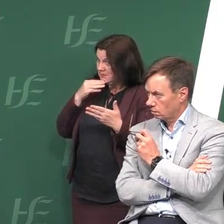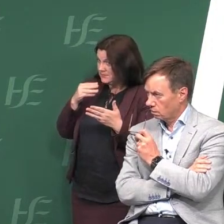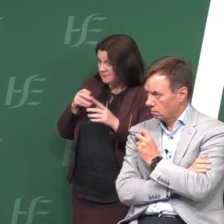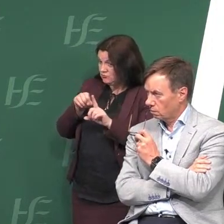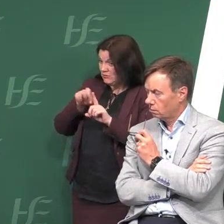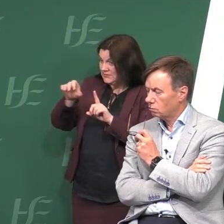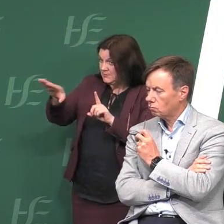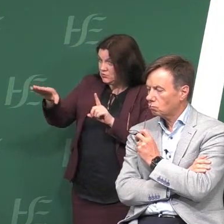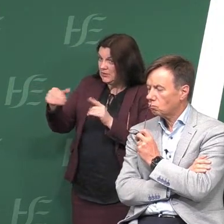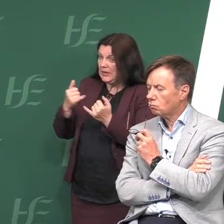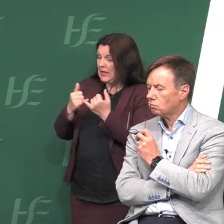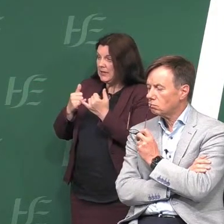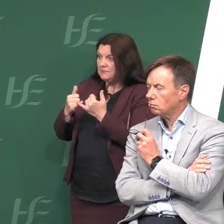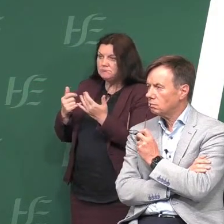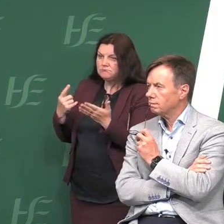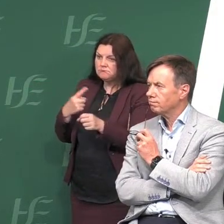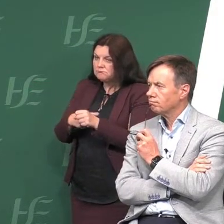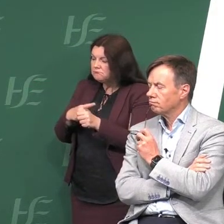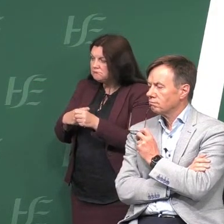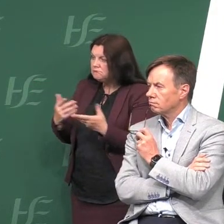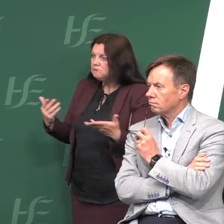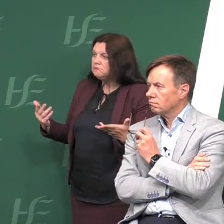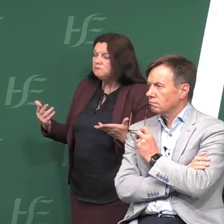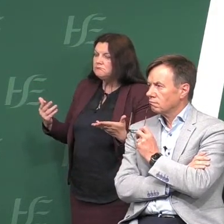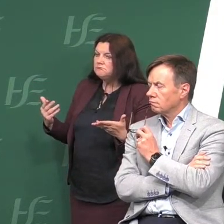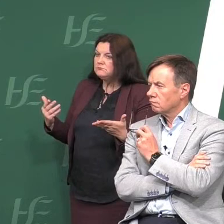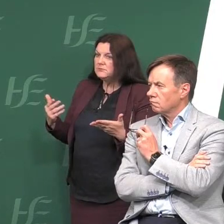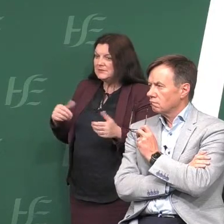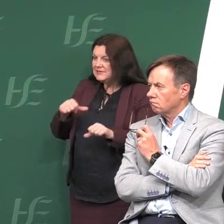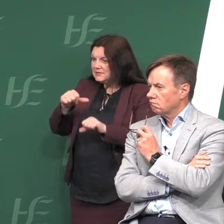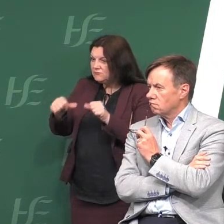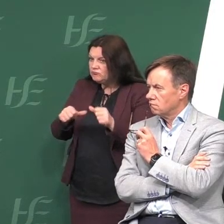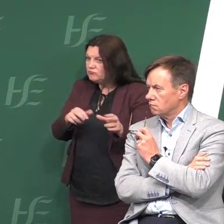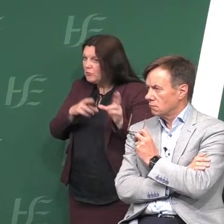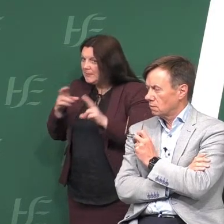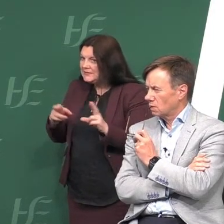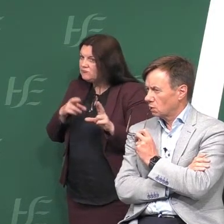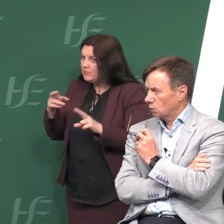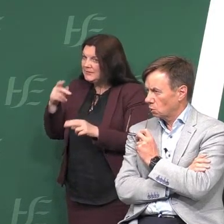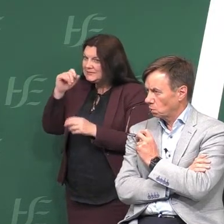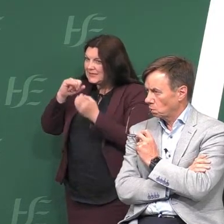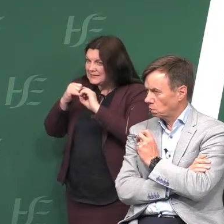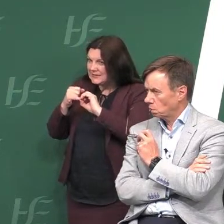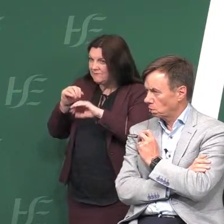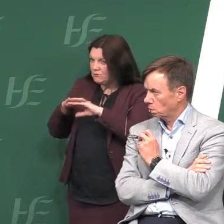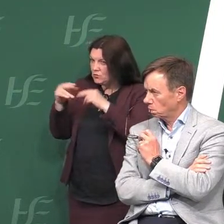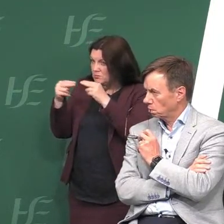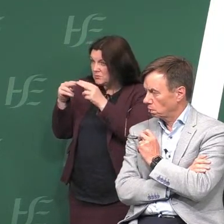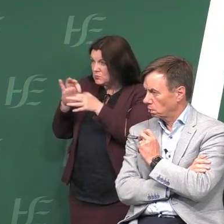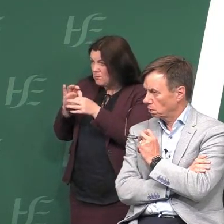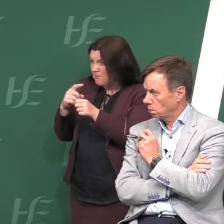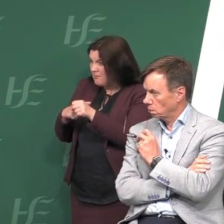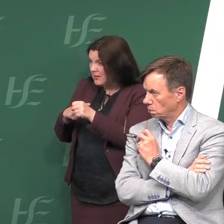transmission, for example, by reintroducing serial testing or by